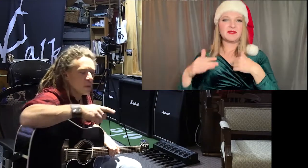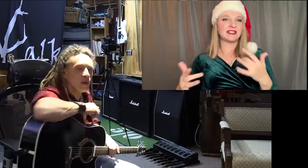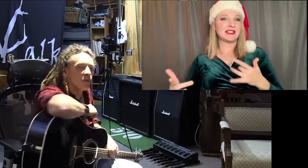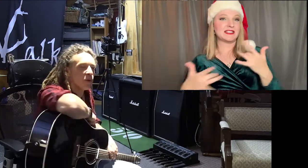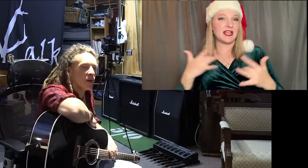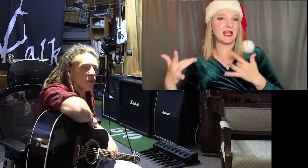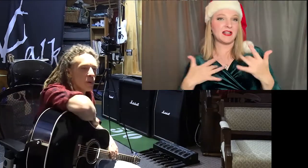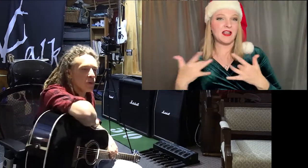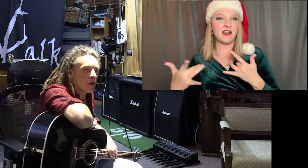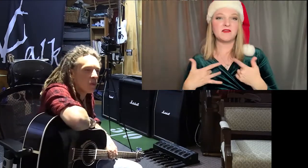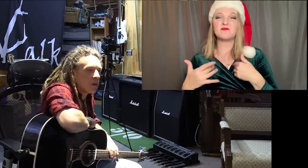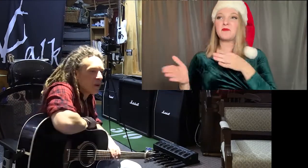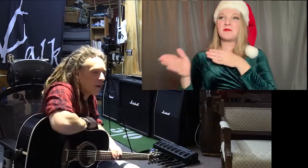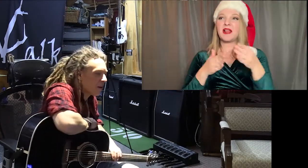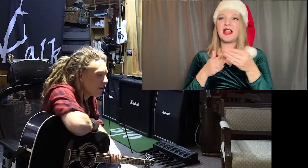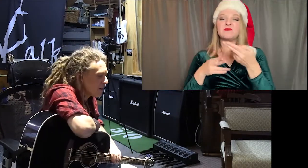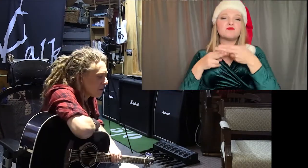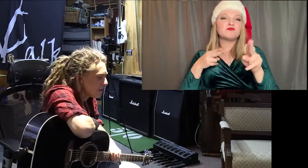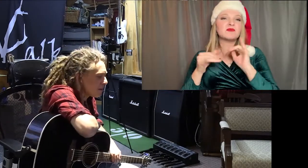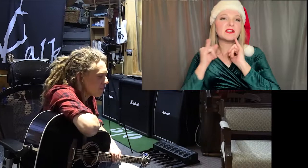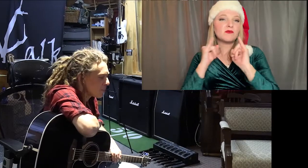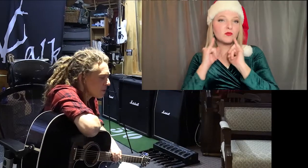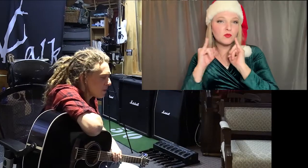do a little interview. I know we were trying to work on